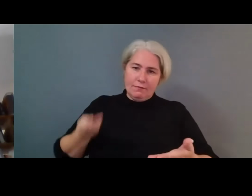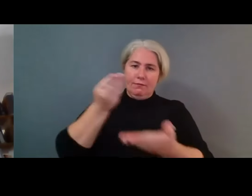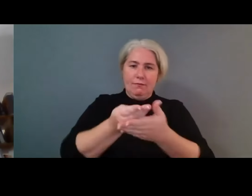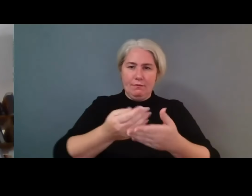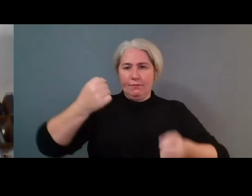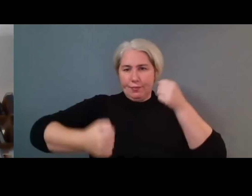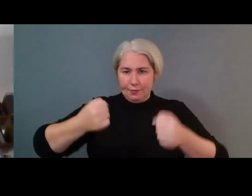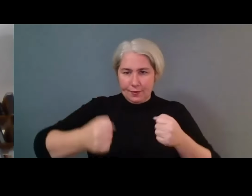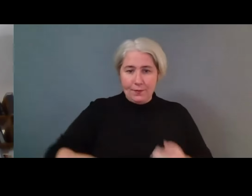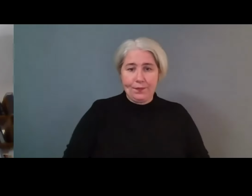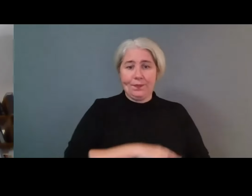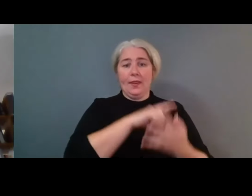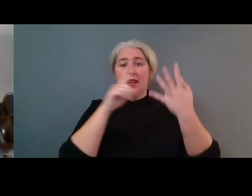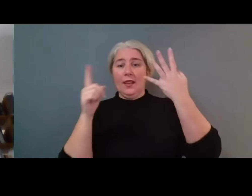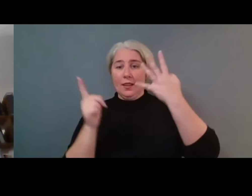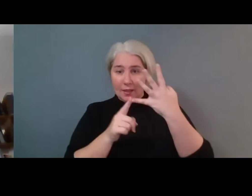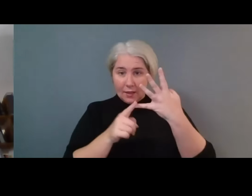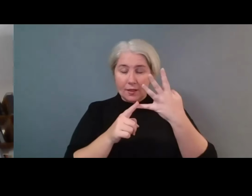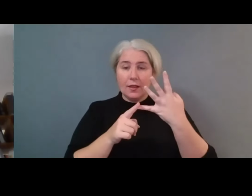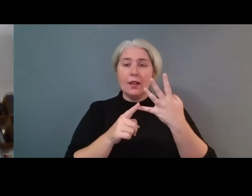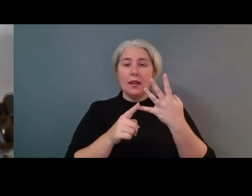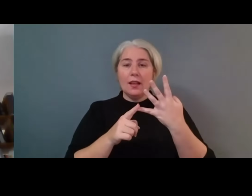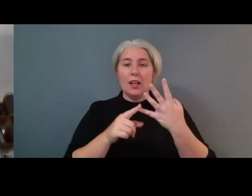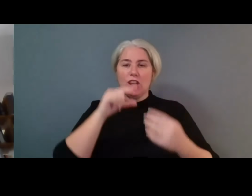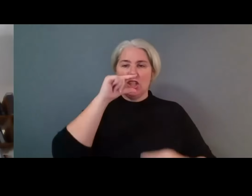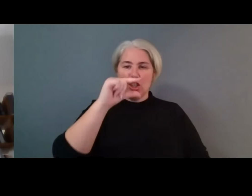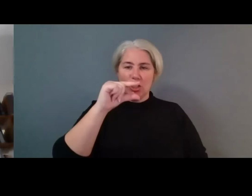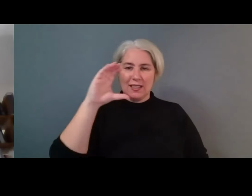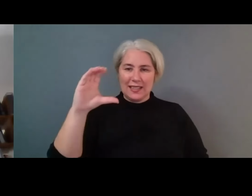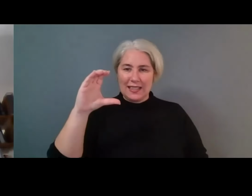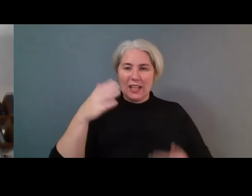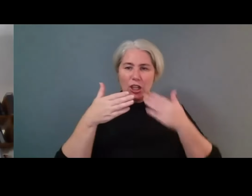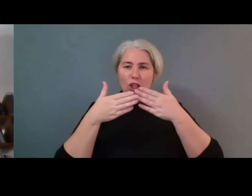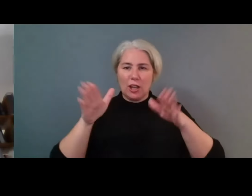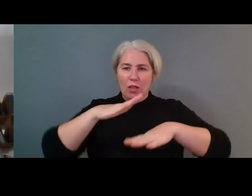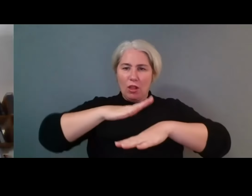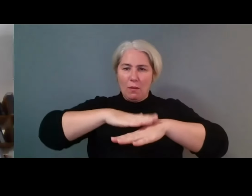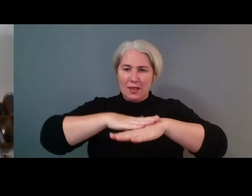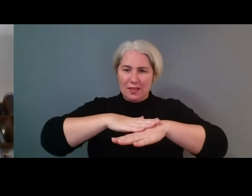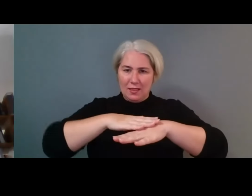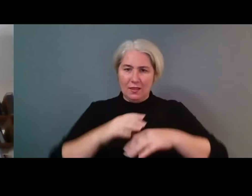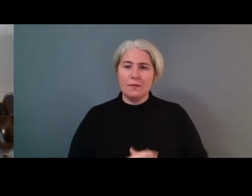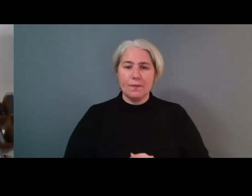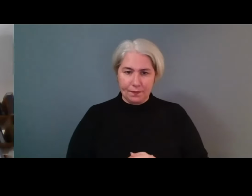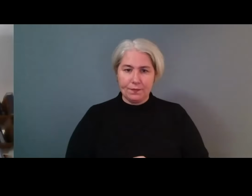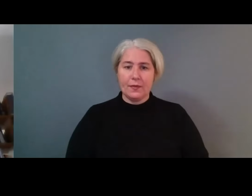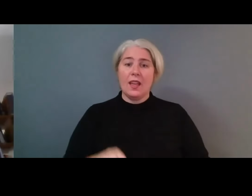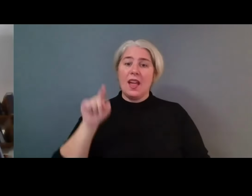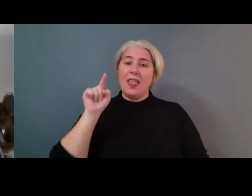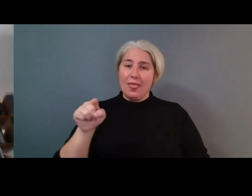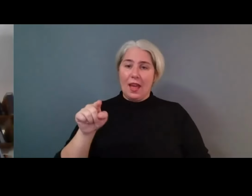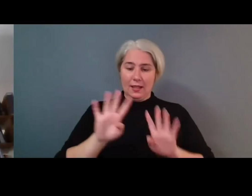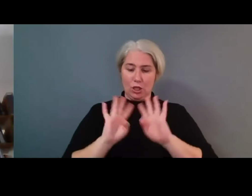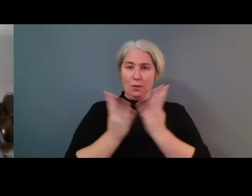general comments are documents issued by the treaty body, the CRPD committee, and it is usually